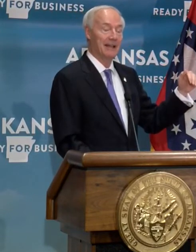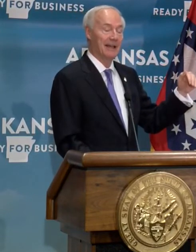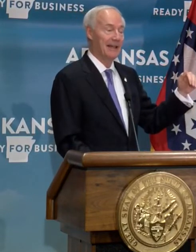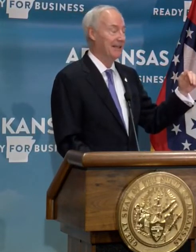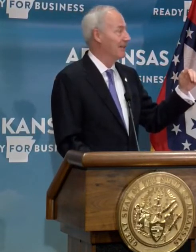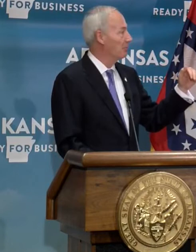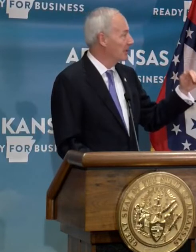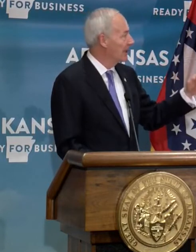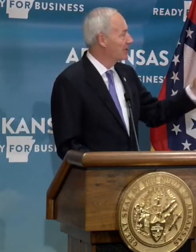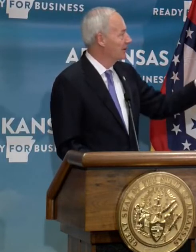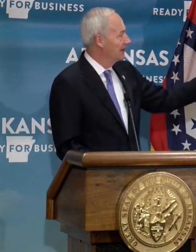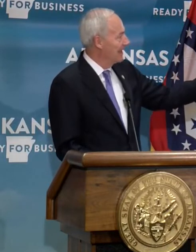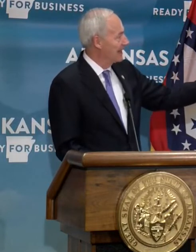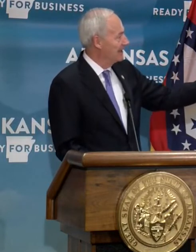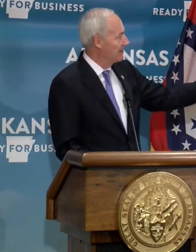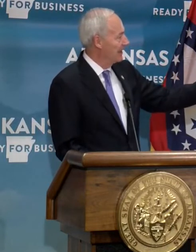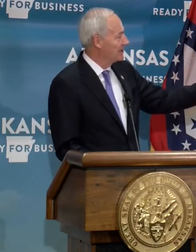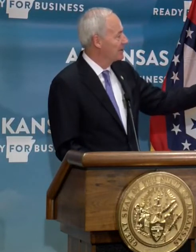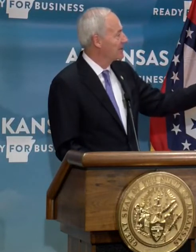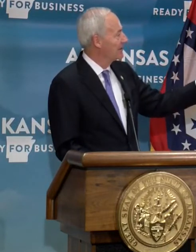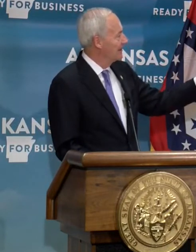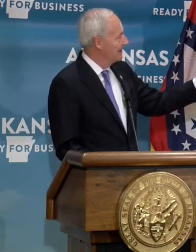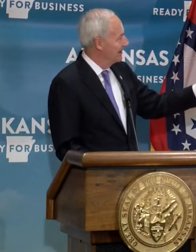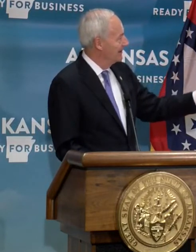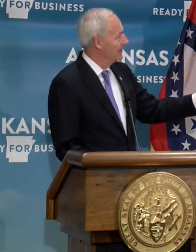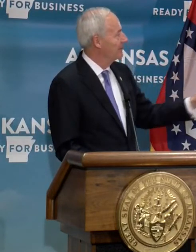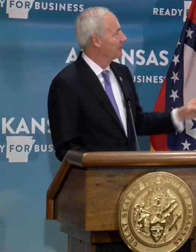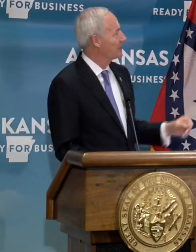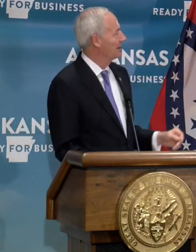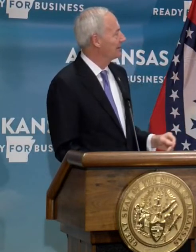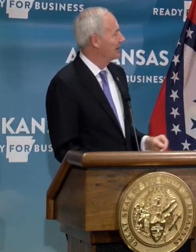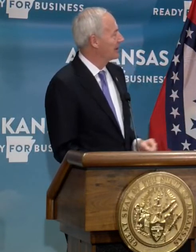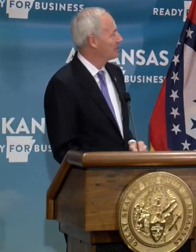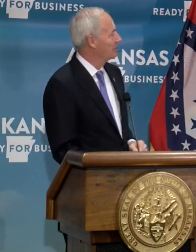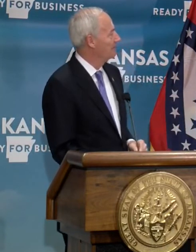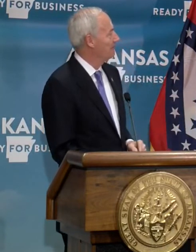had a reduction in active cases. And